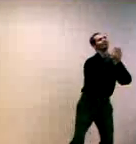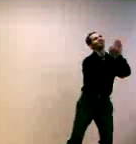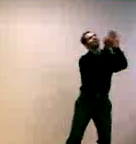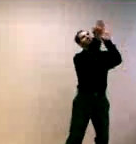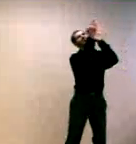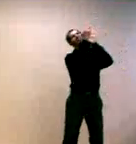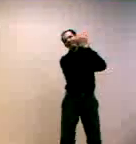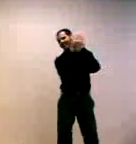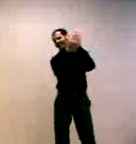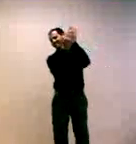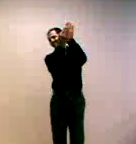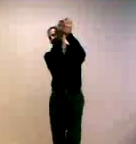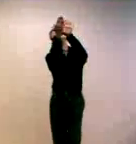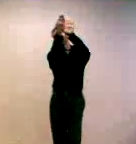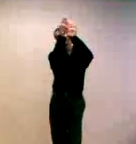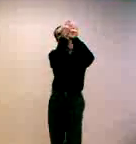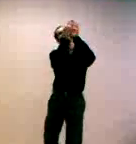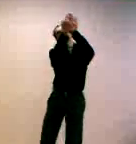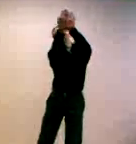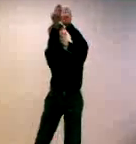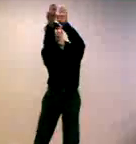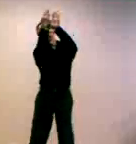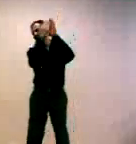Come just as you are before our God.